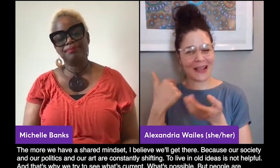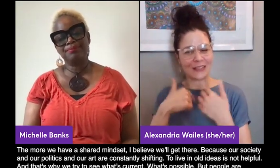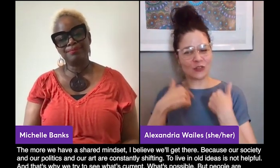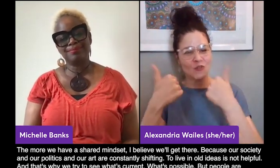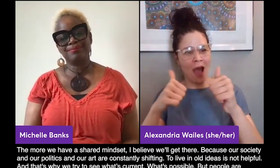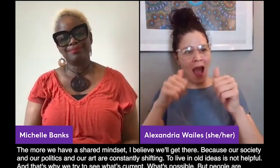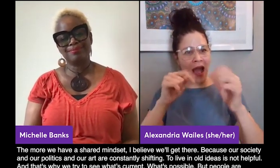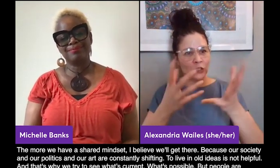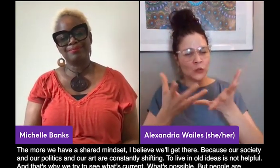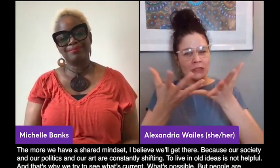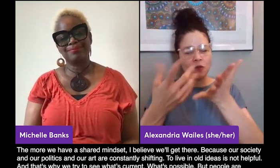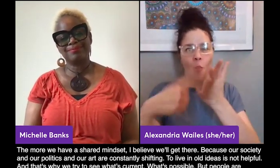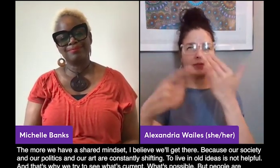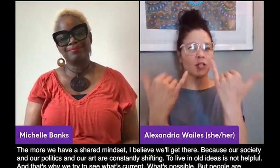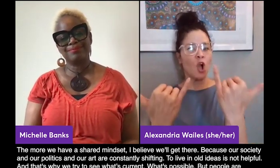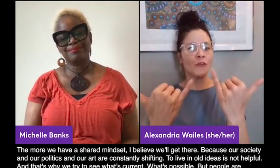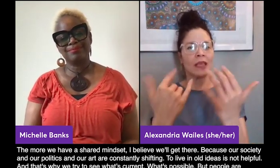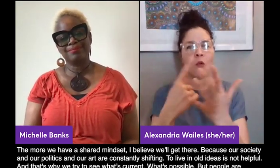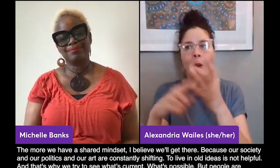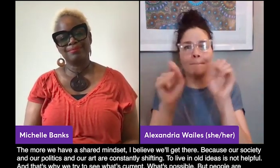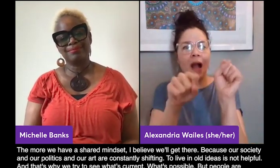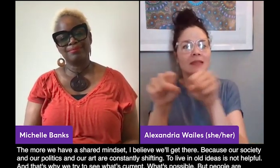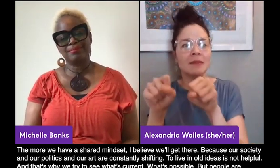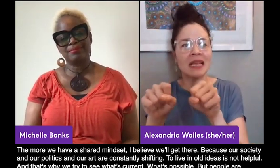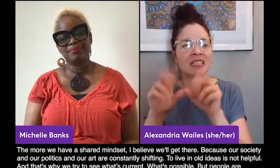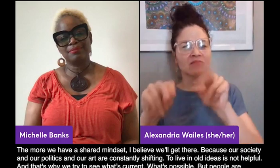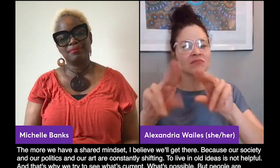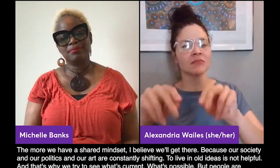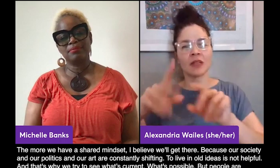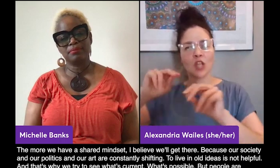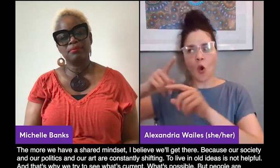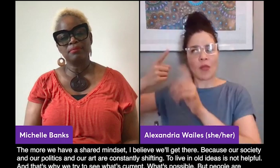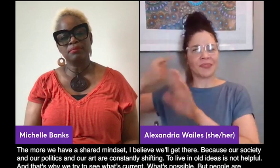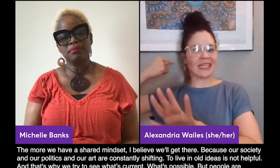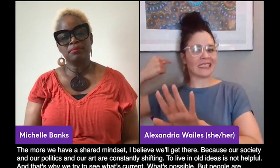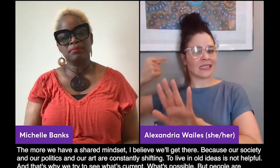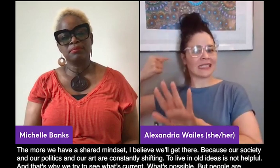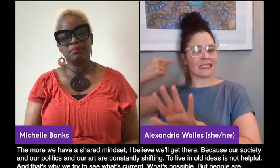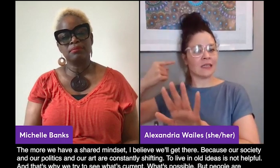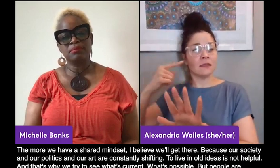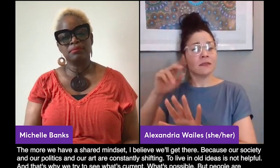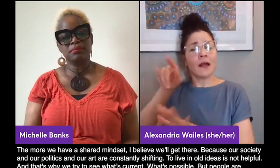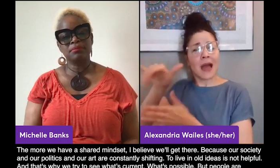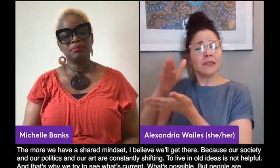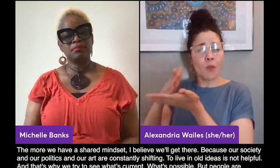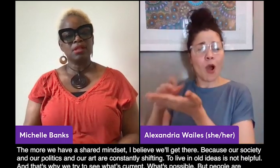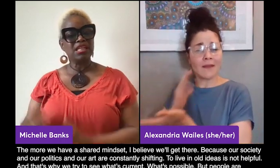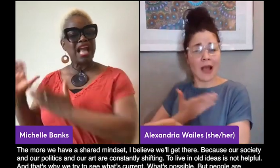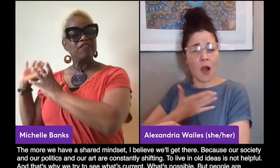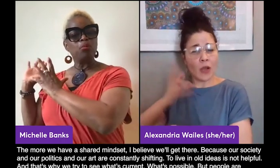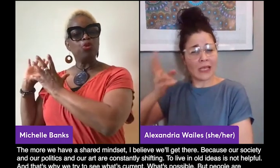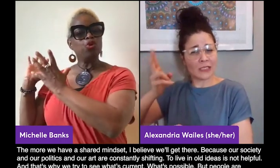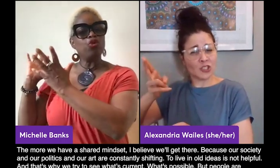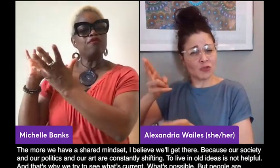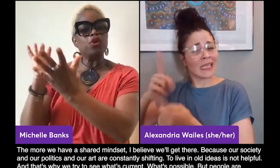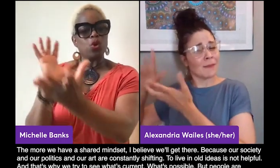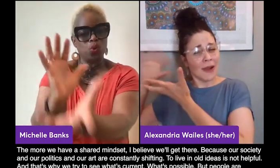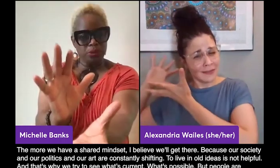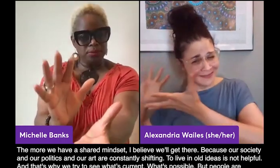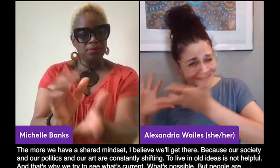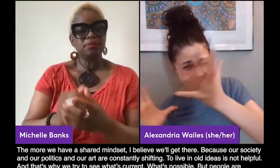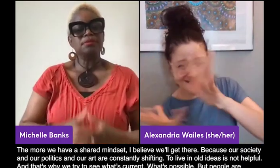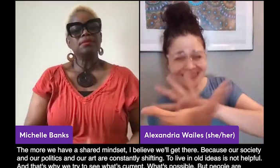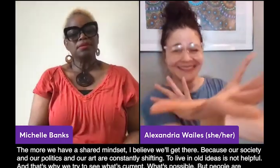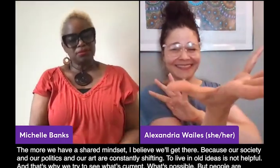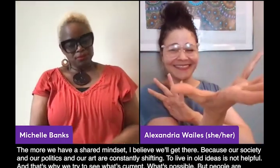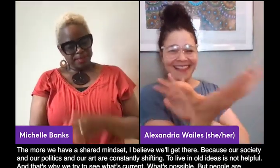And that's why we try to see what's current, what's possible. But people are entrenched in the past, which is part of our history, but we need